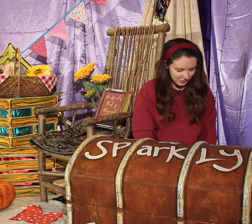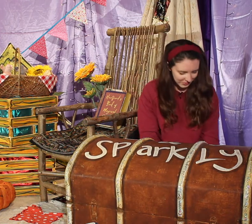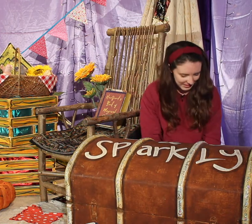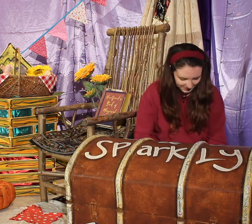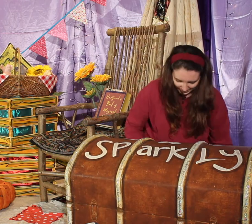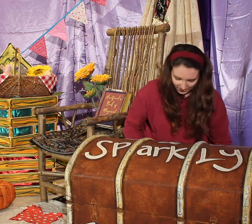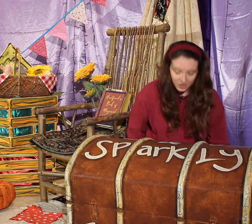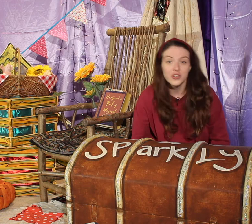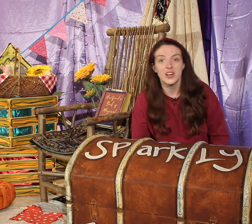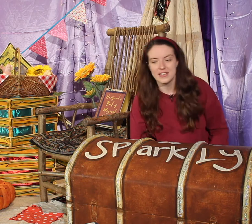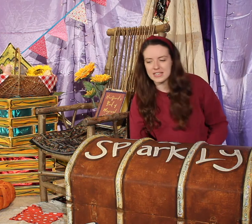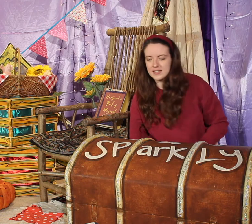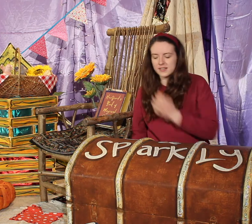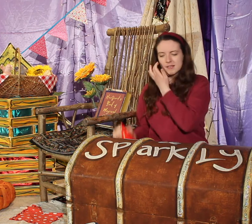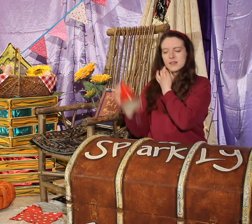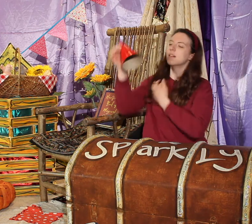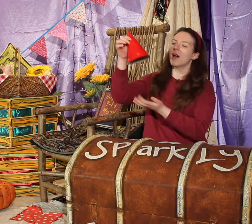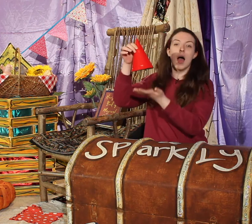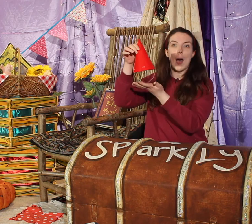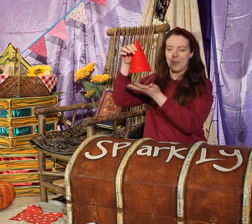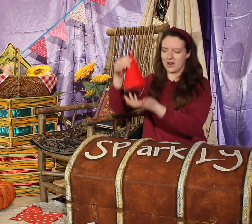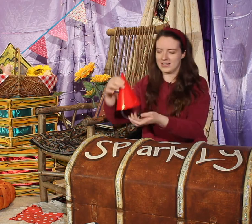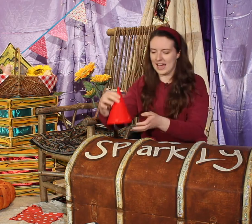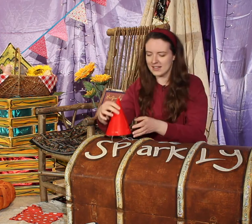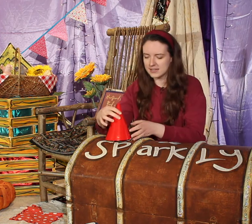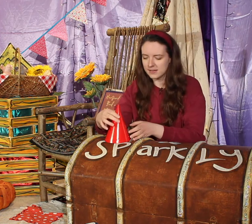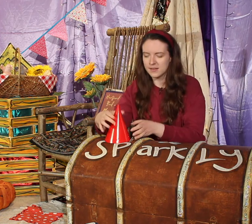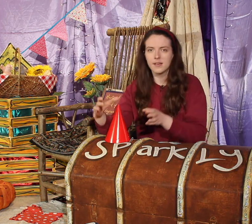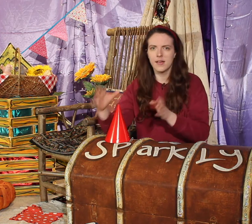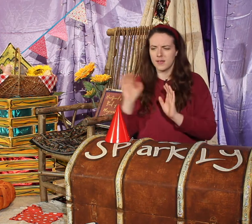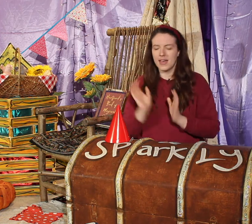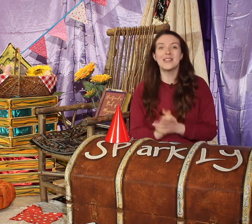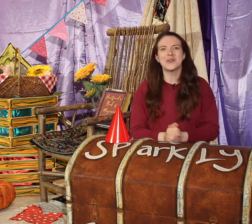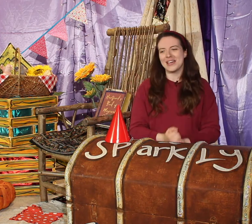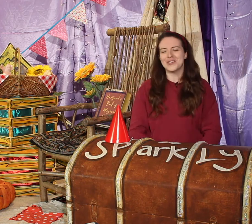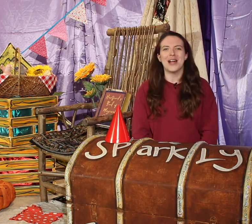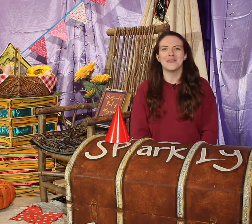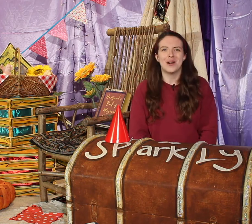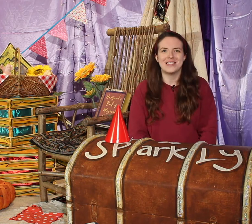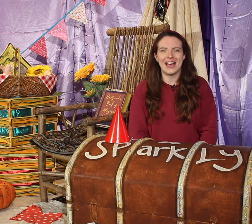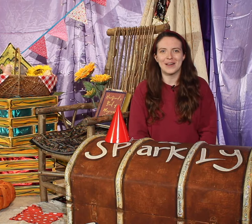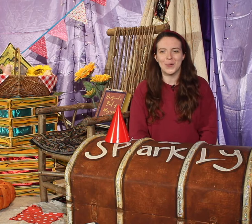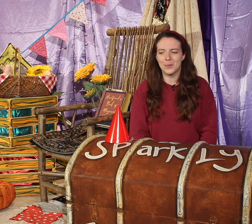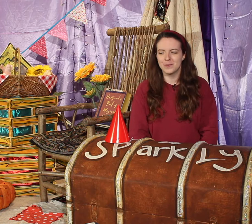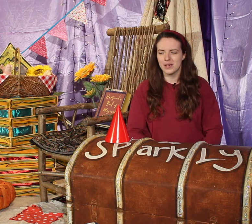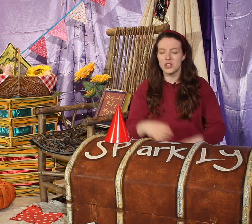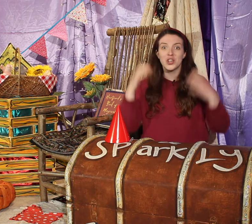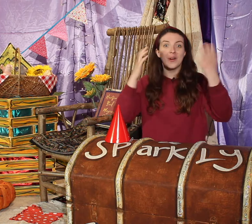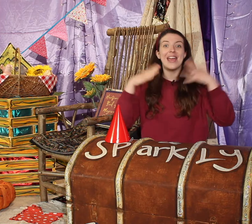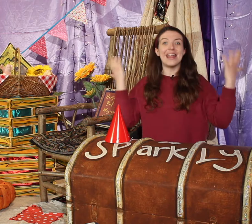story. You're gonna need a party hat. It's okay if you don't have a party hat at home. You can wear any